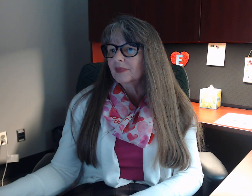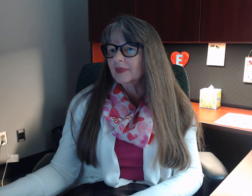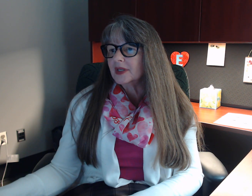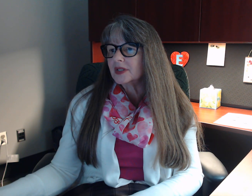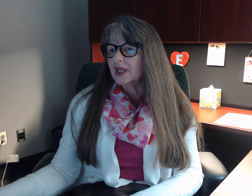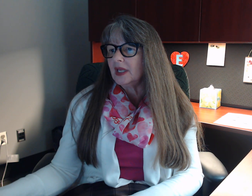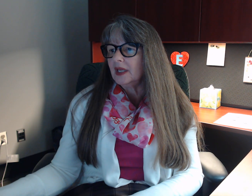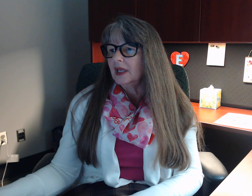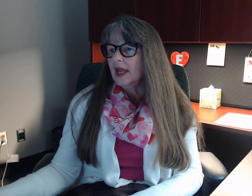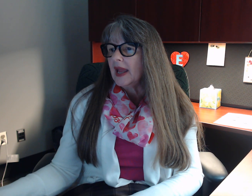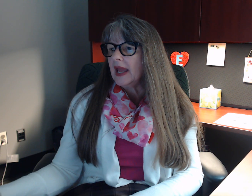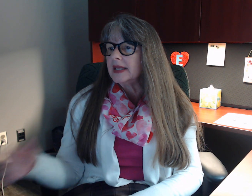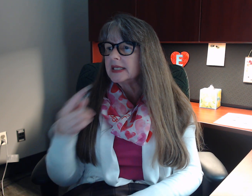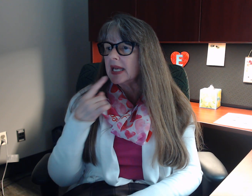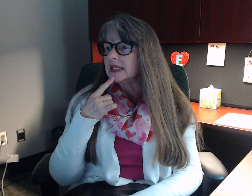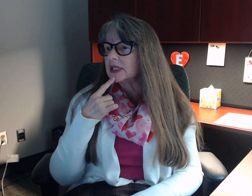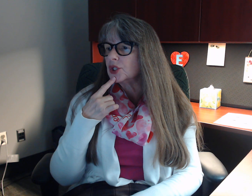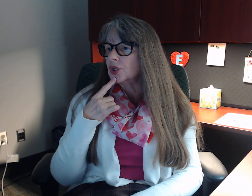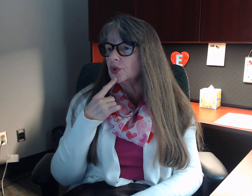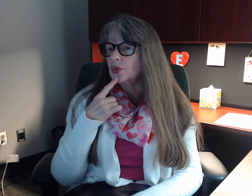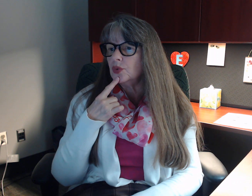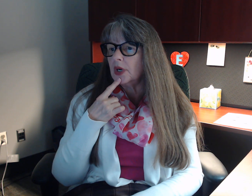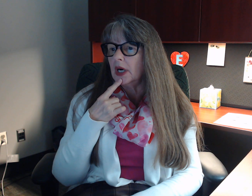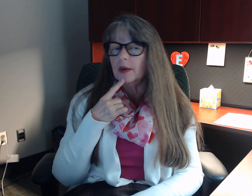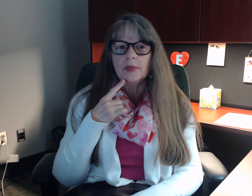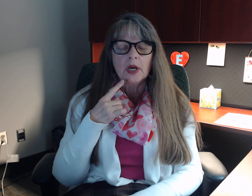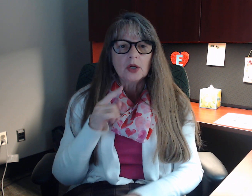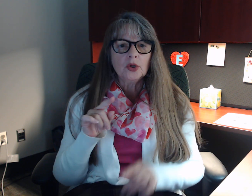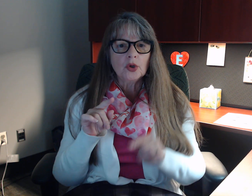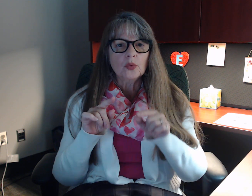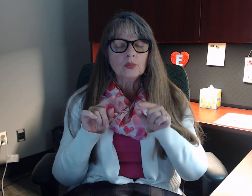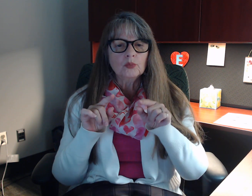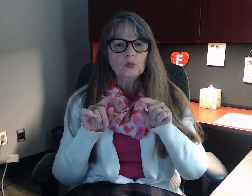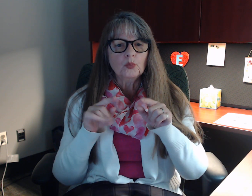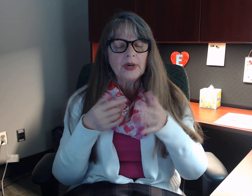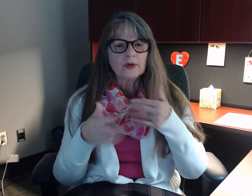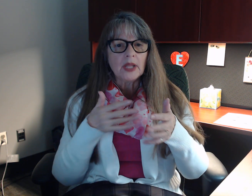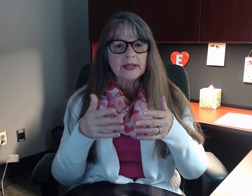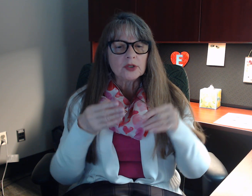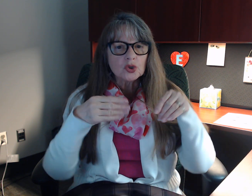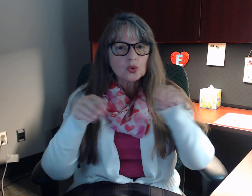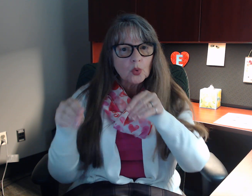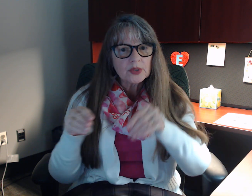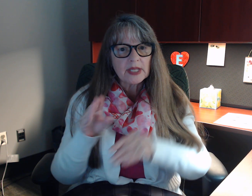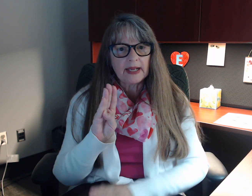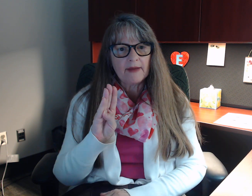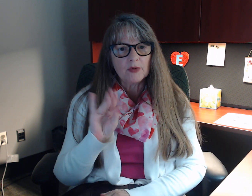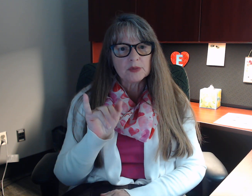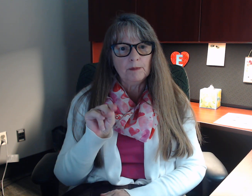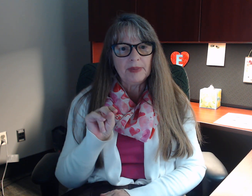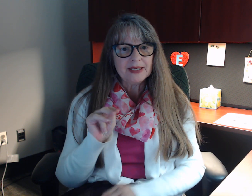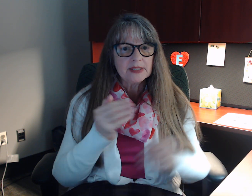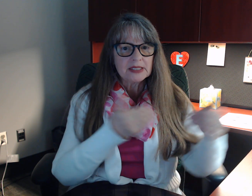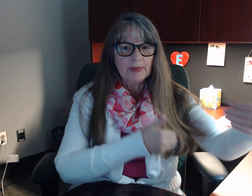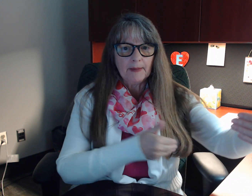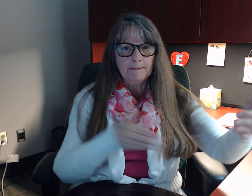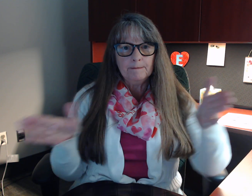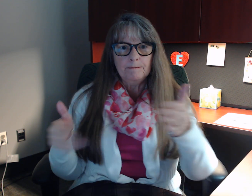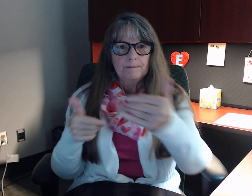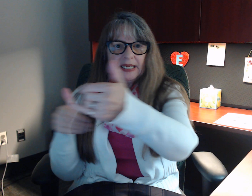Let's see. And it says to, whenever like the stores like have those bins, the big bins,